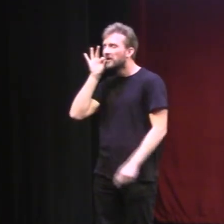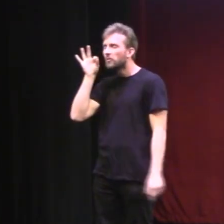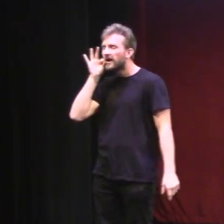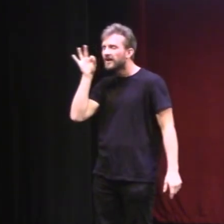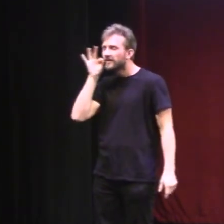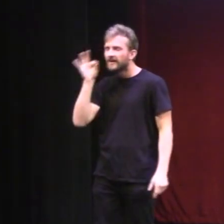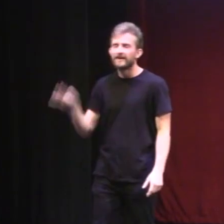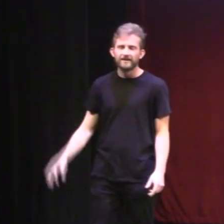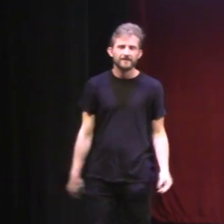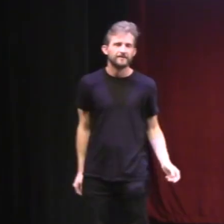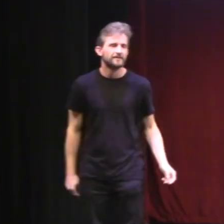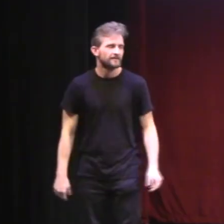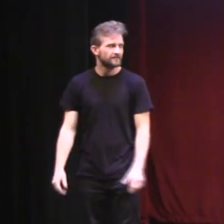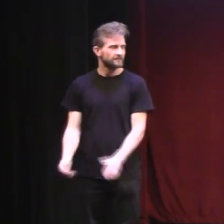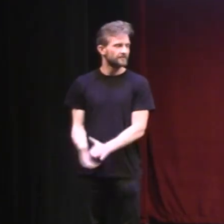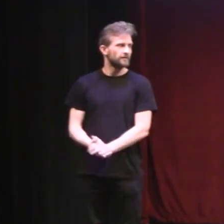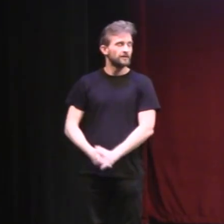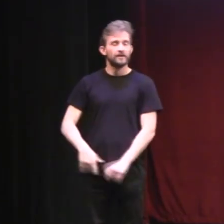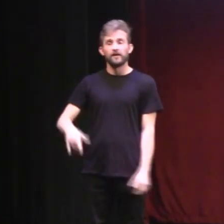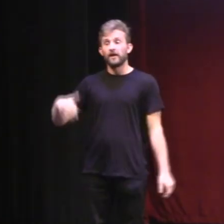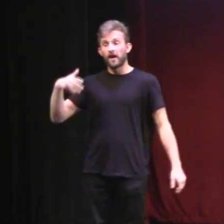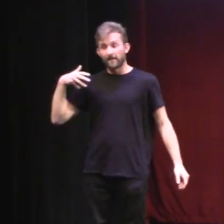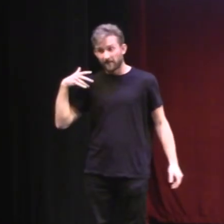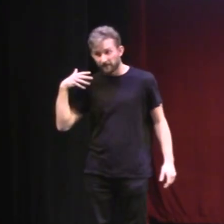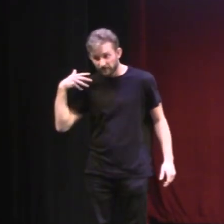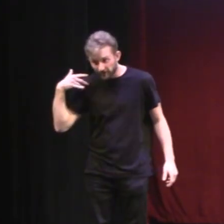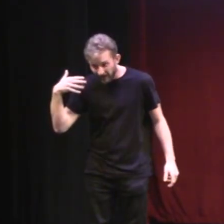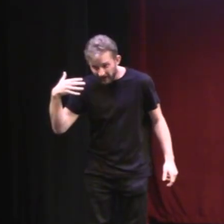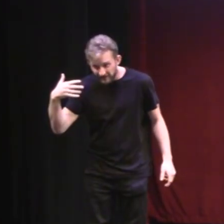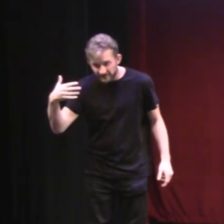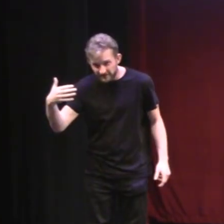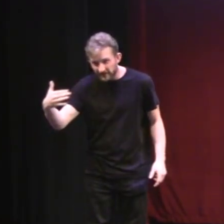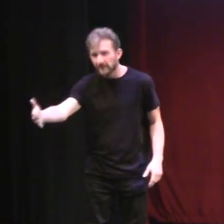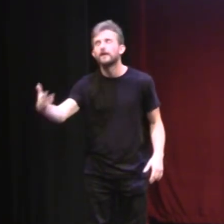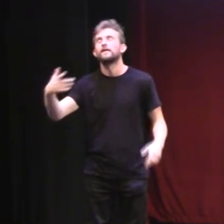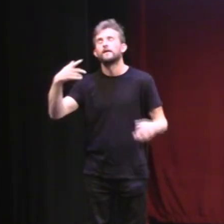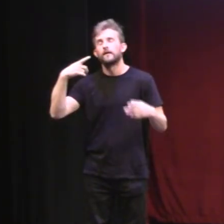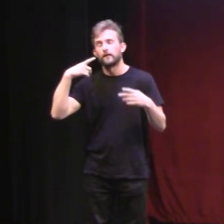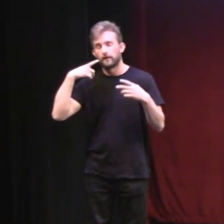Eventually, we did manage to find some things that worked for her.